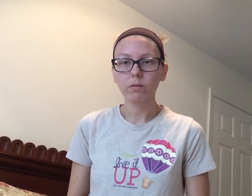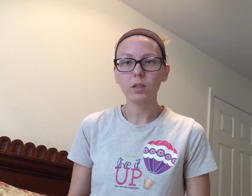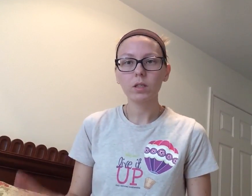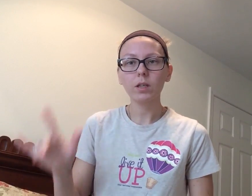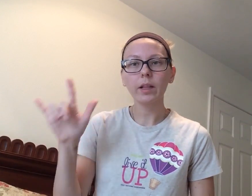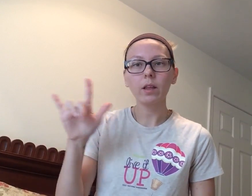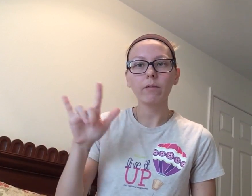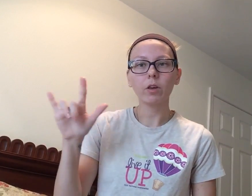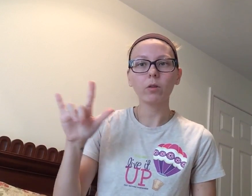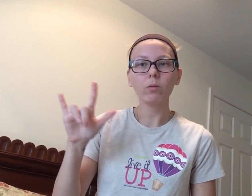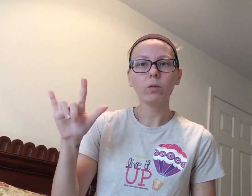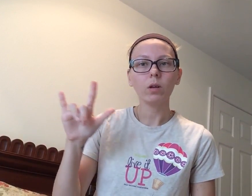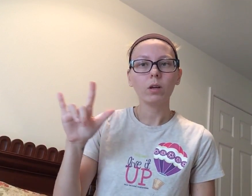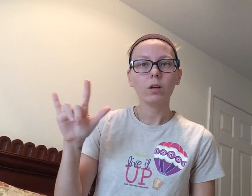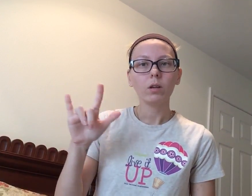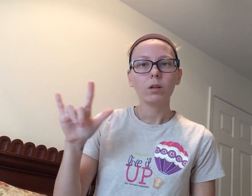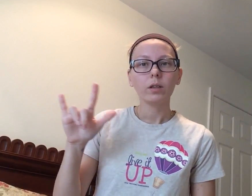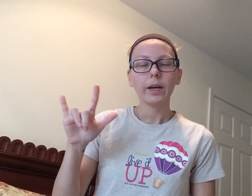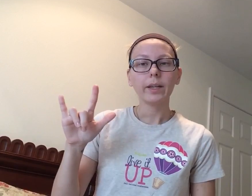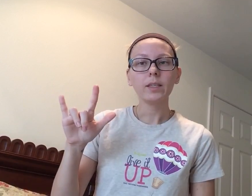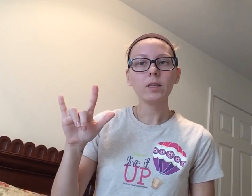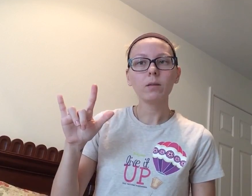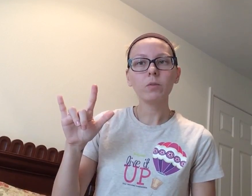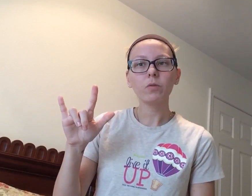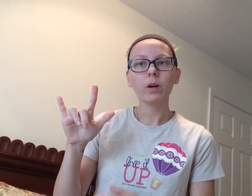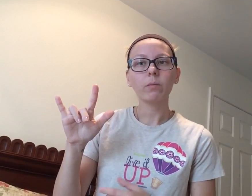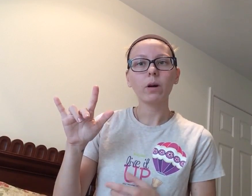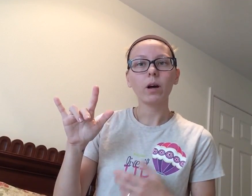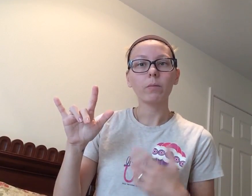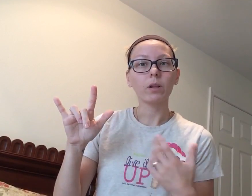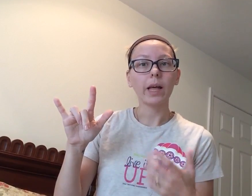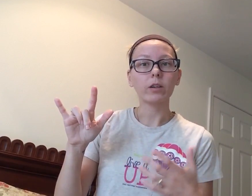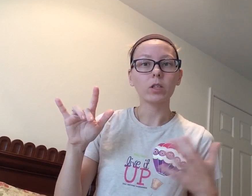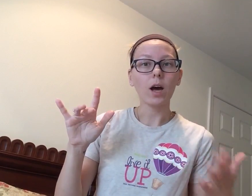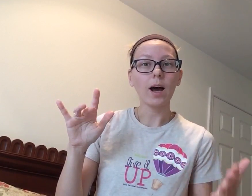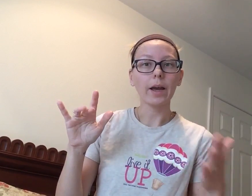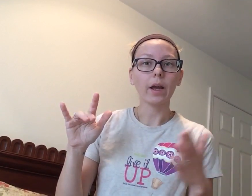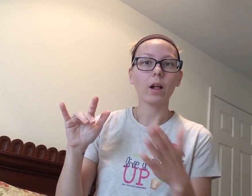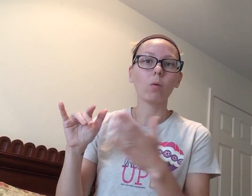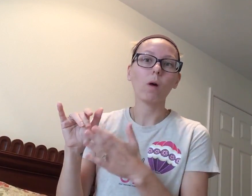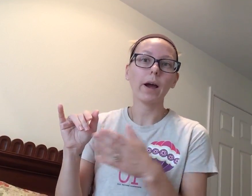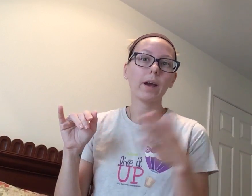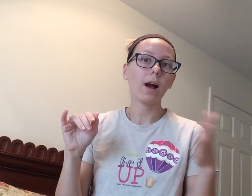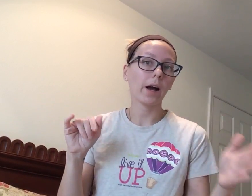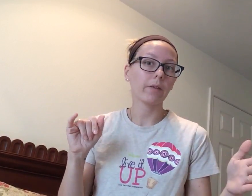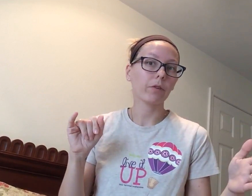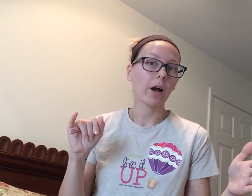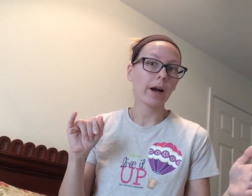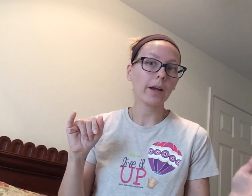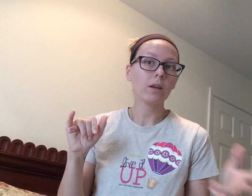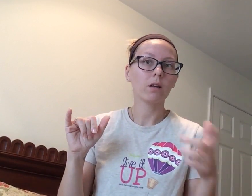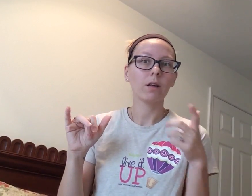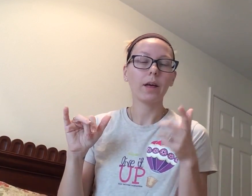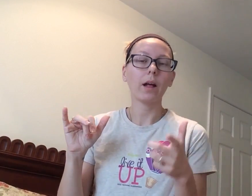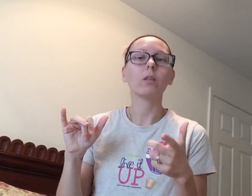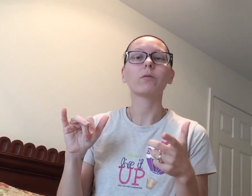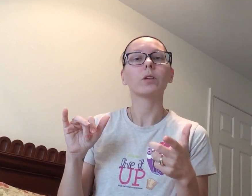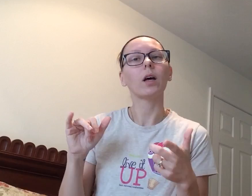this is I love you. And this comes from the letters I-L-Y. I for I, L for